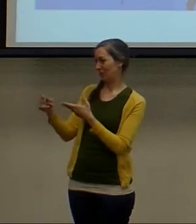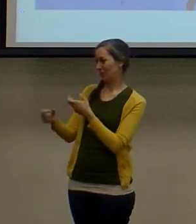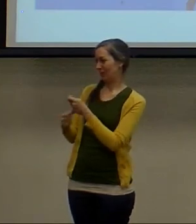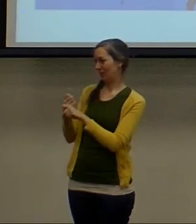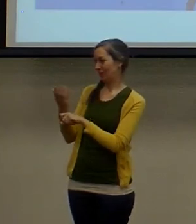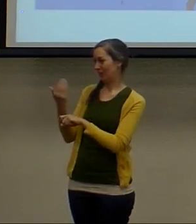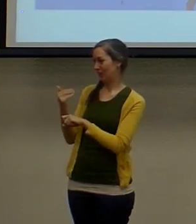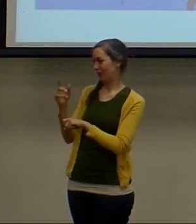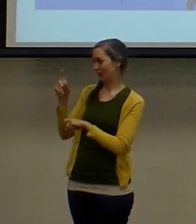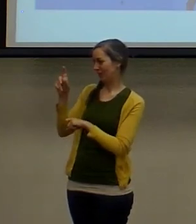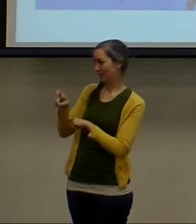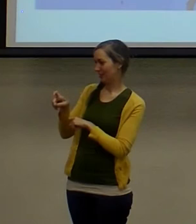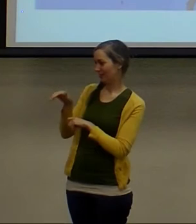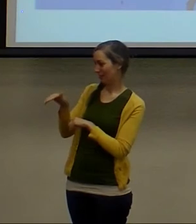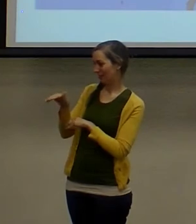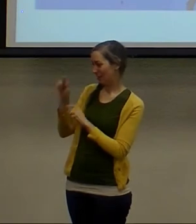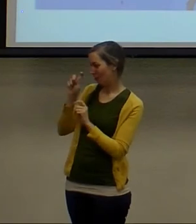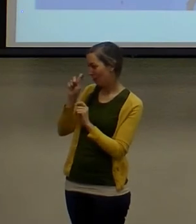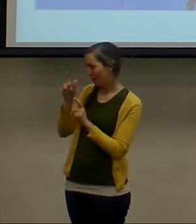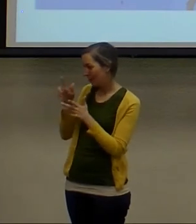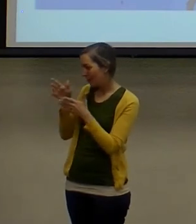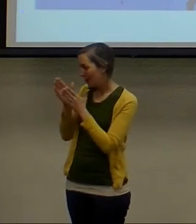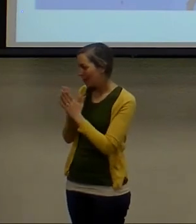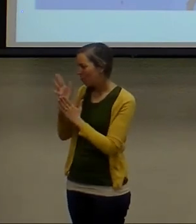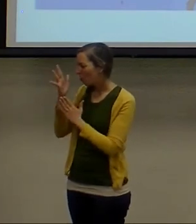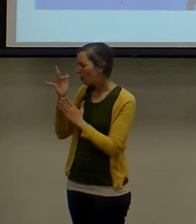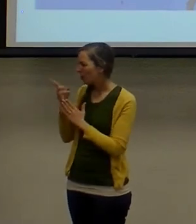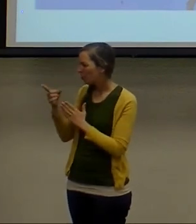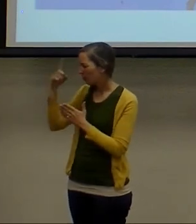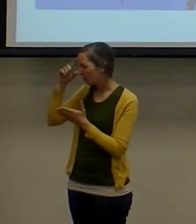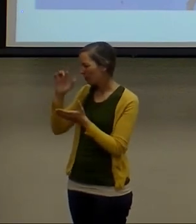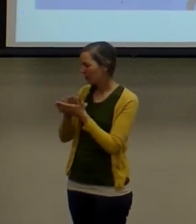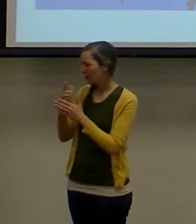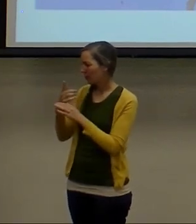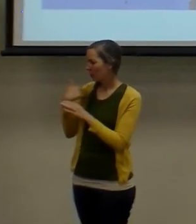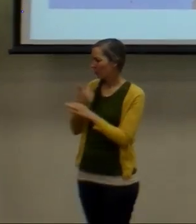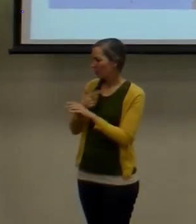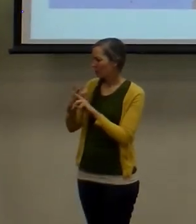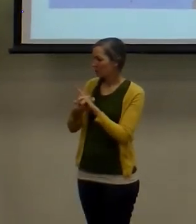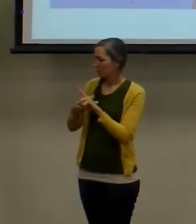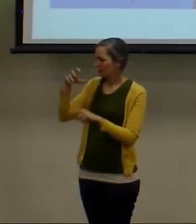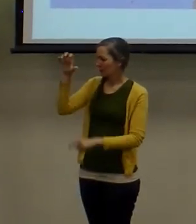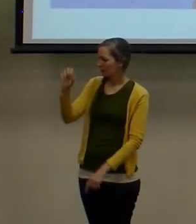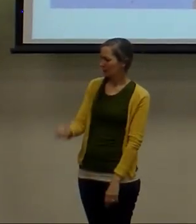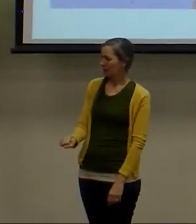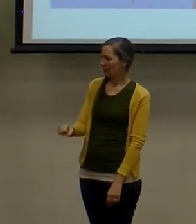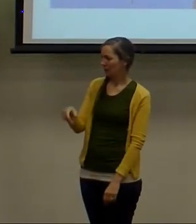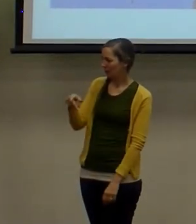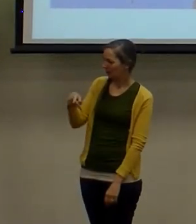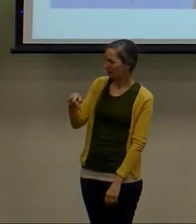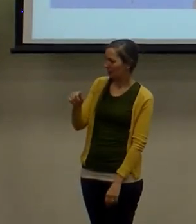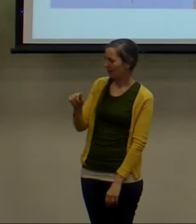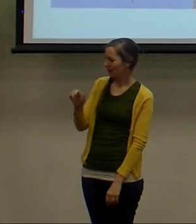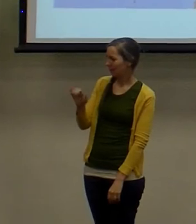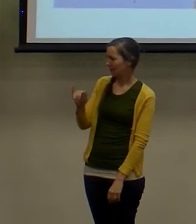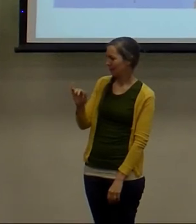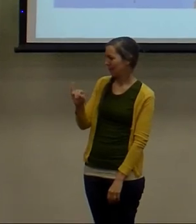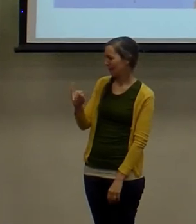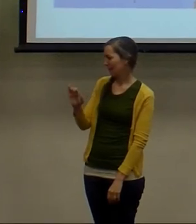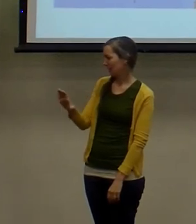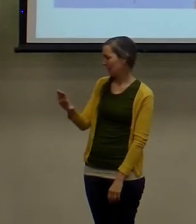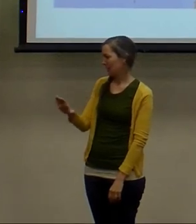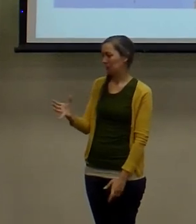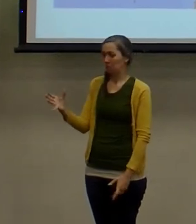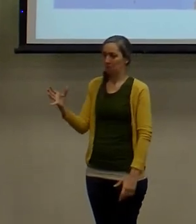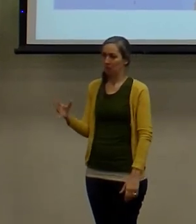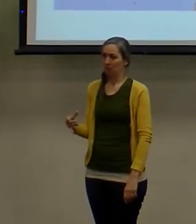we originally came from somewhere in South Pacific, and they we came out from a